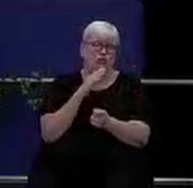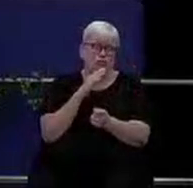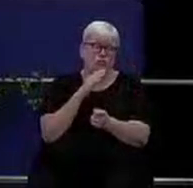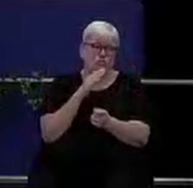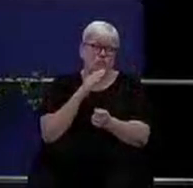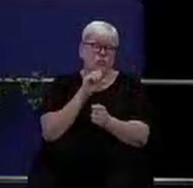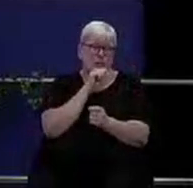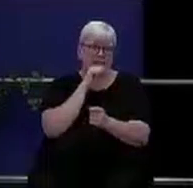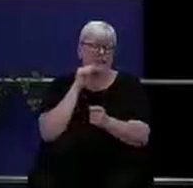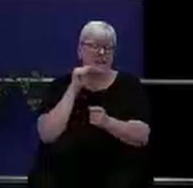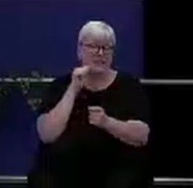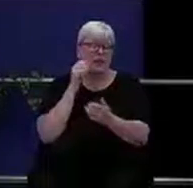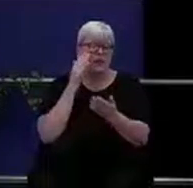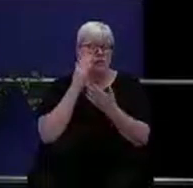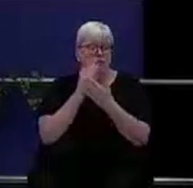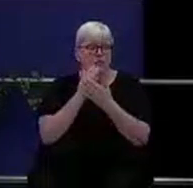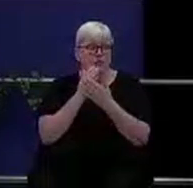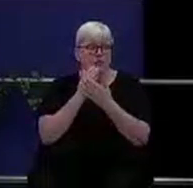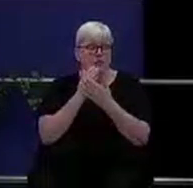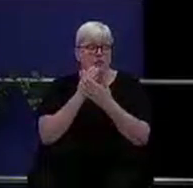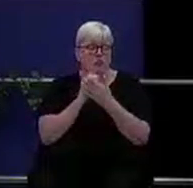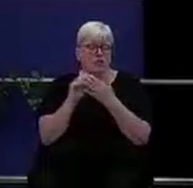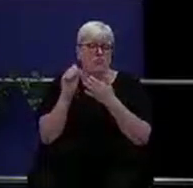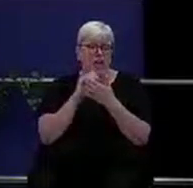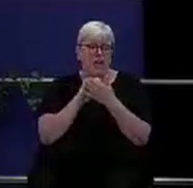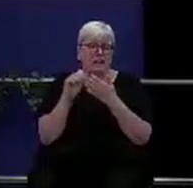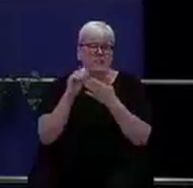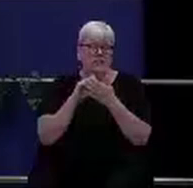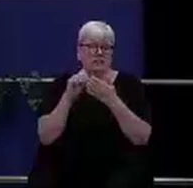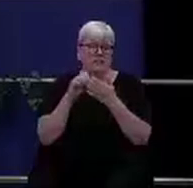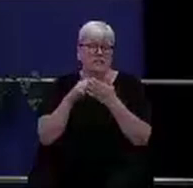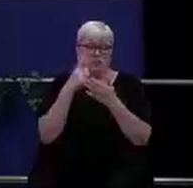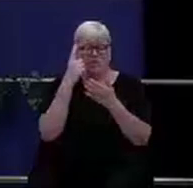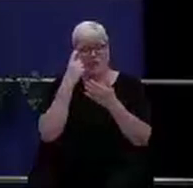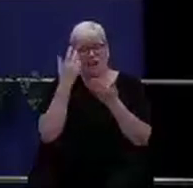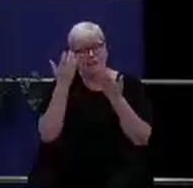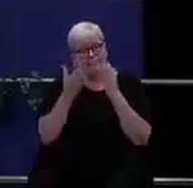explore and write about what one can.